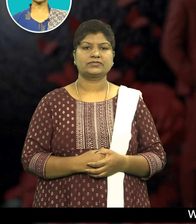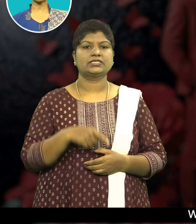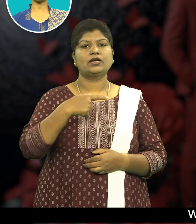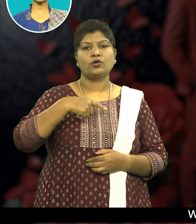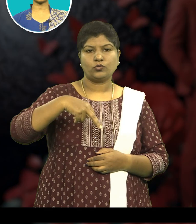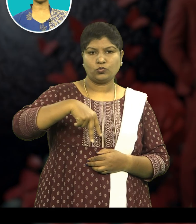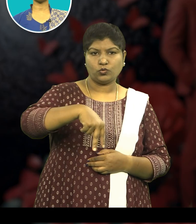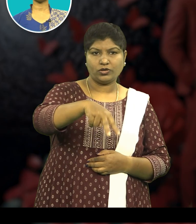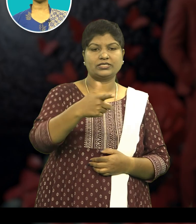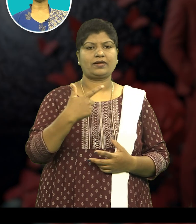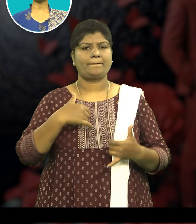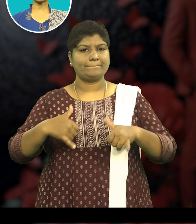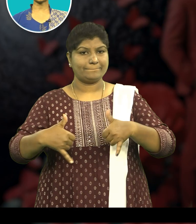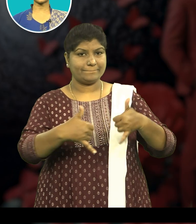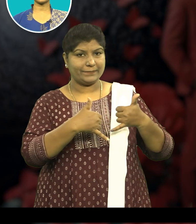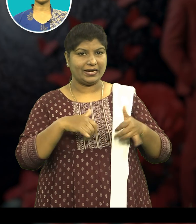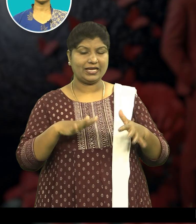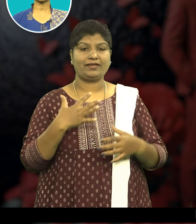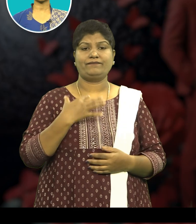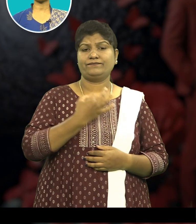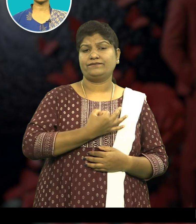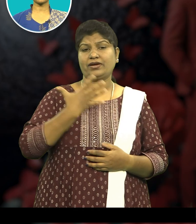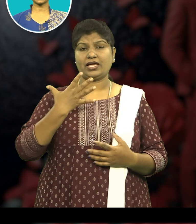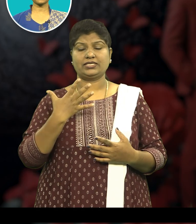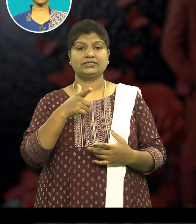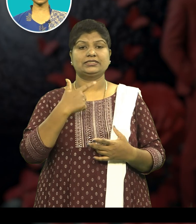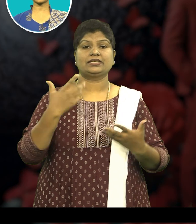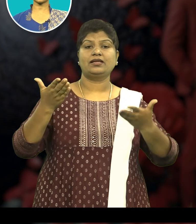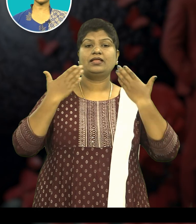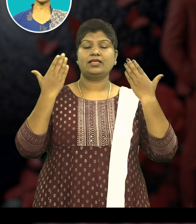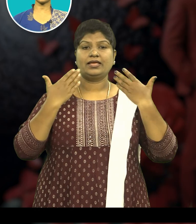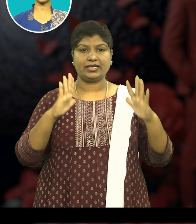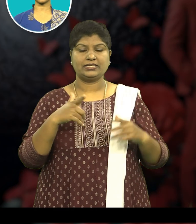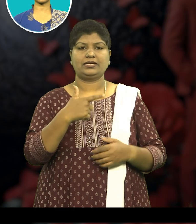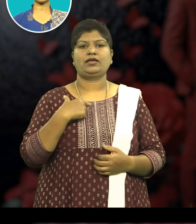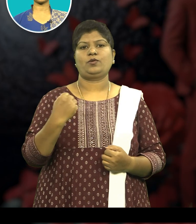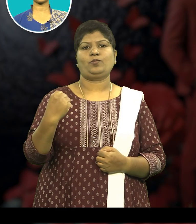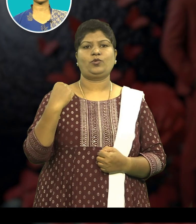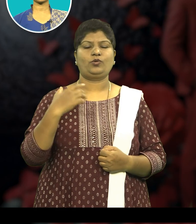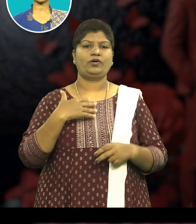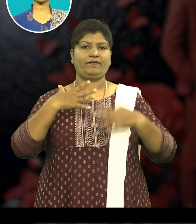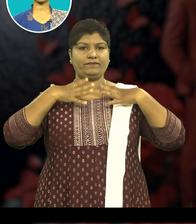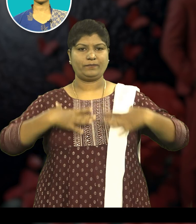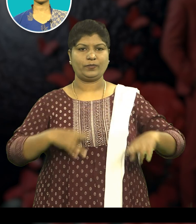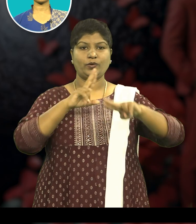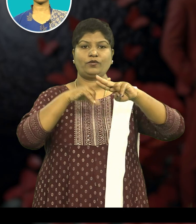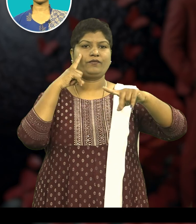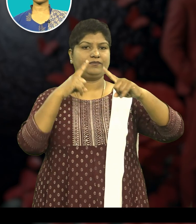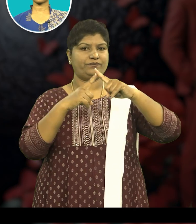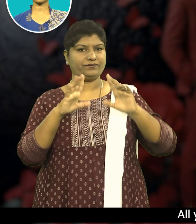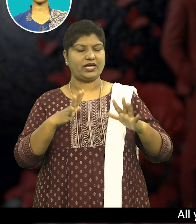Walking and playing in fresh air keeps the body fit and healthy.